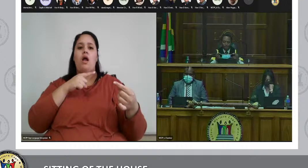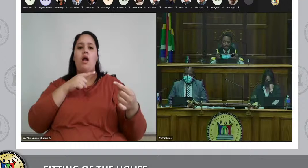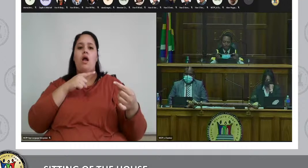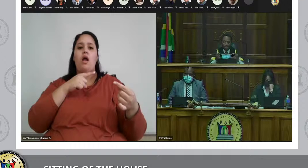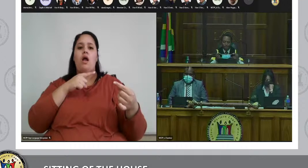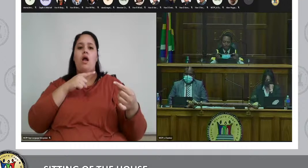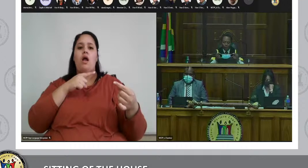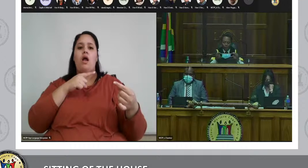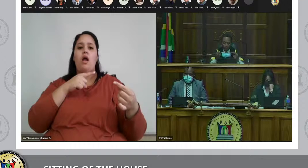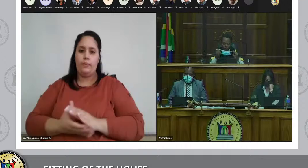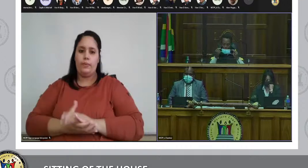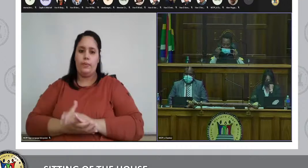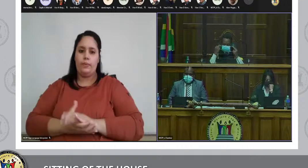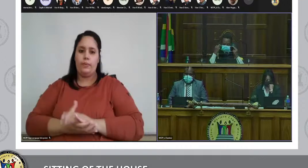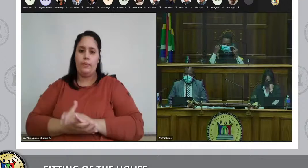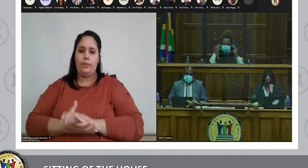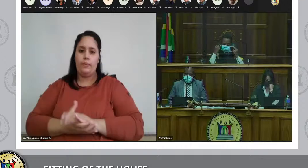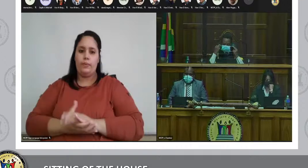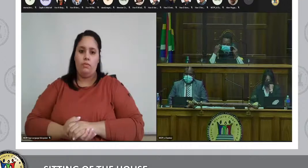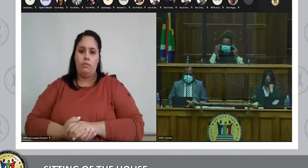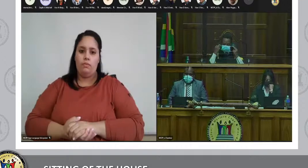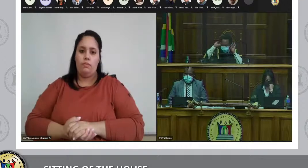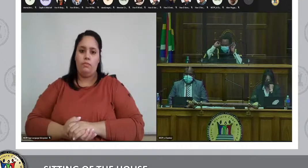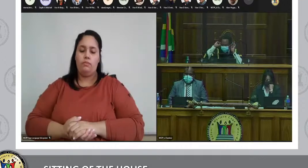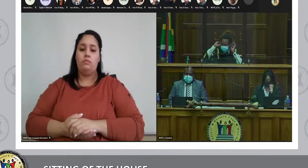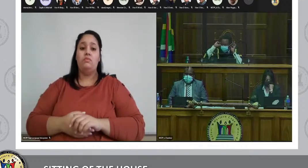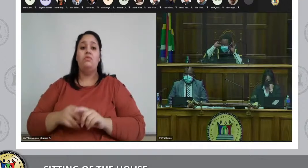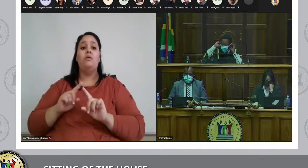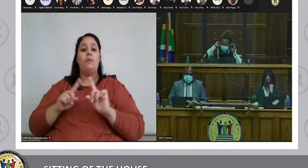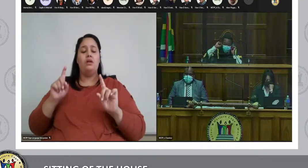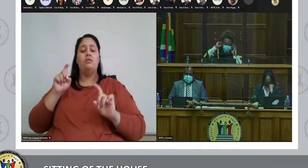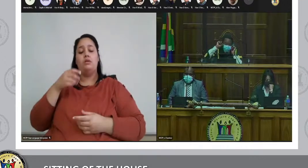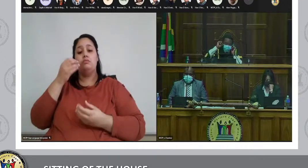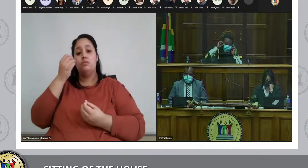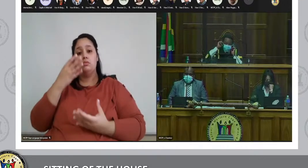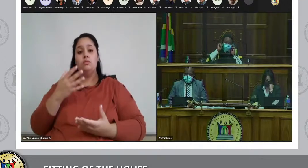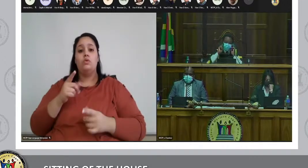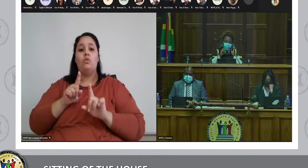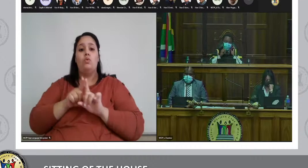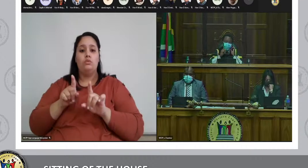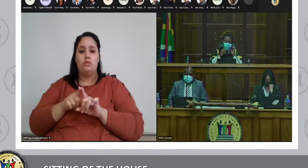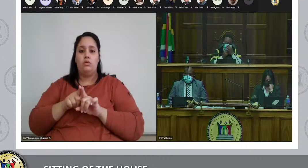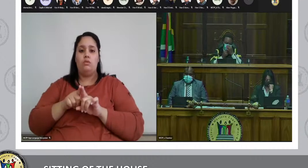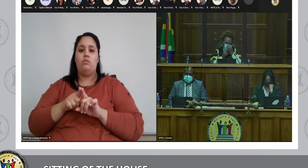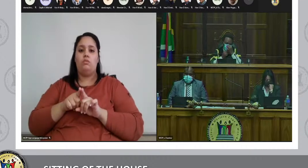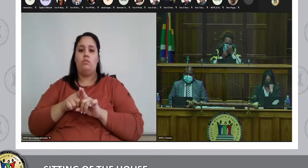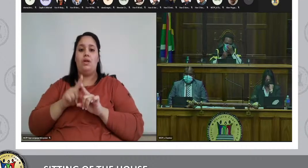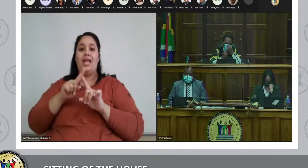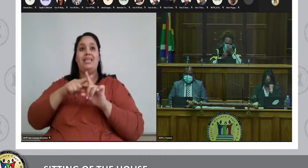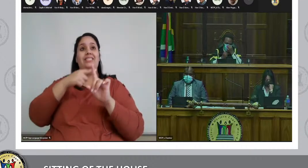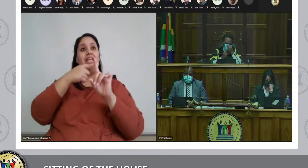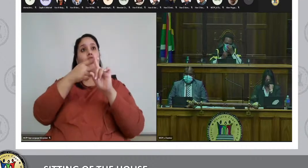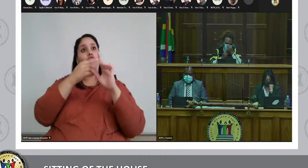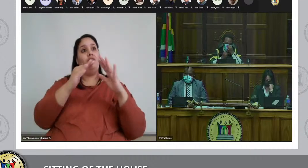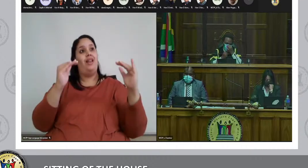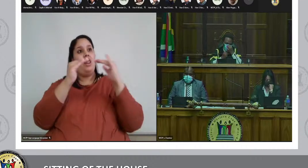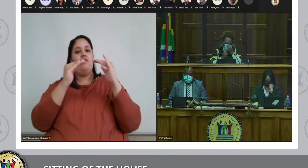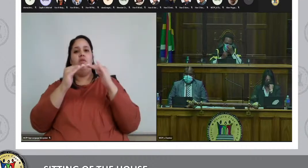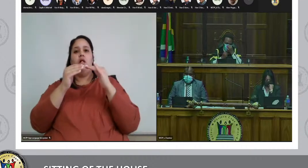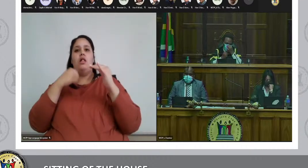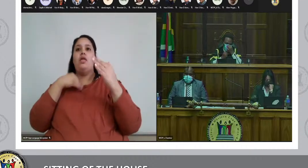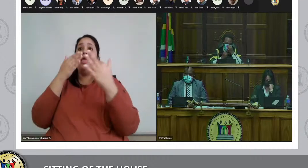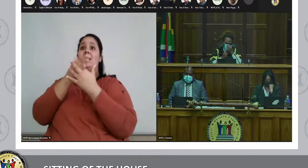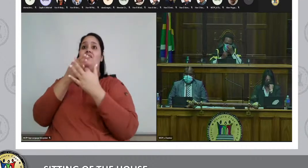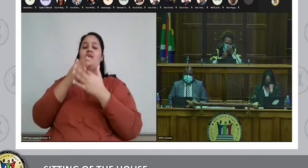individual case. However, I want to confirm that at an executive level, interference in